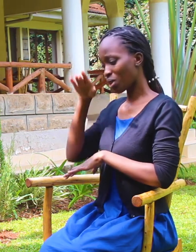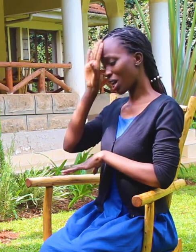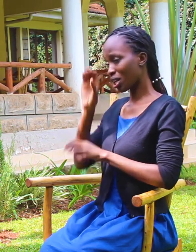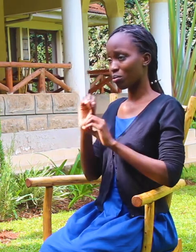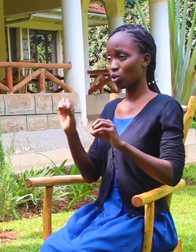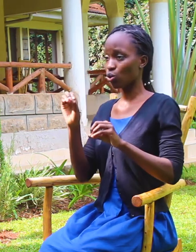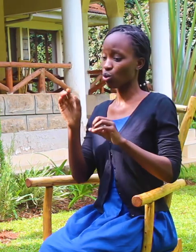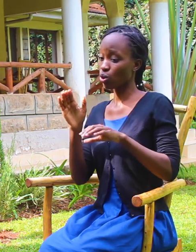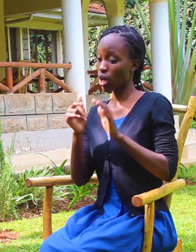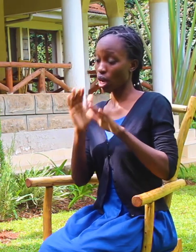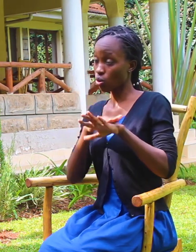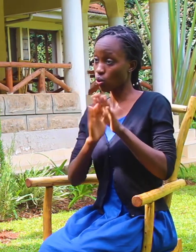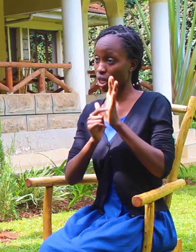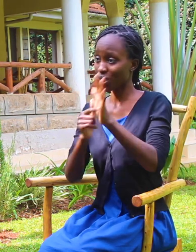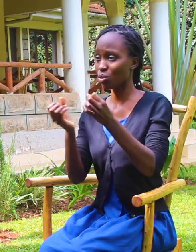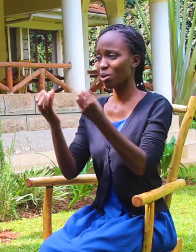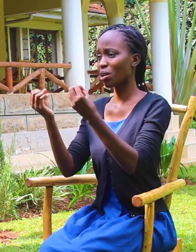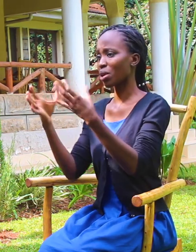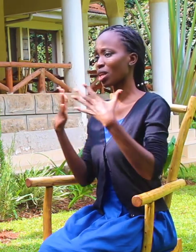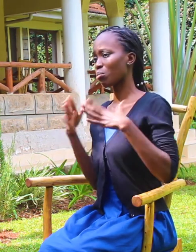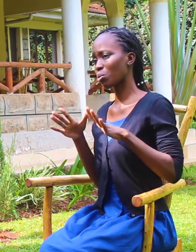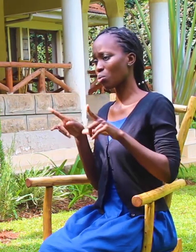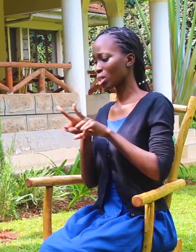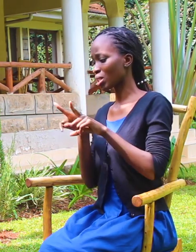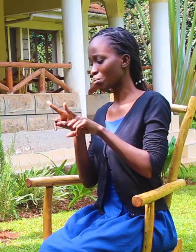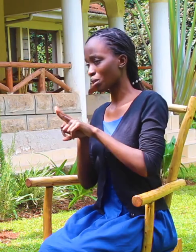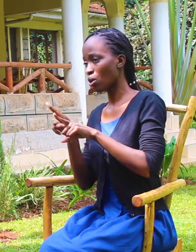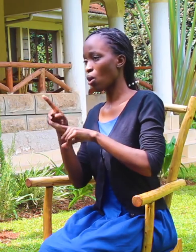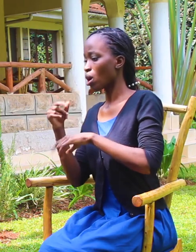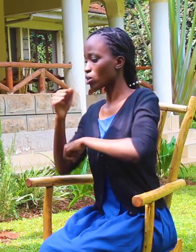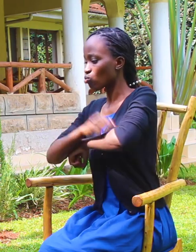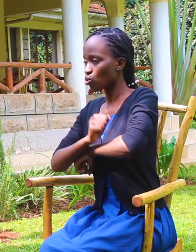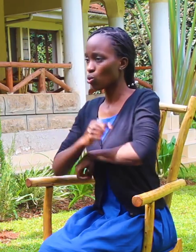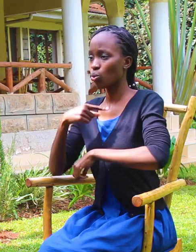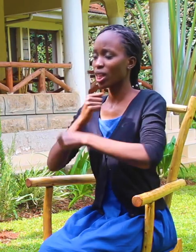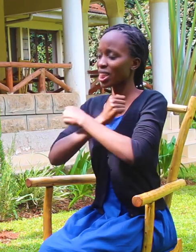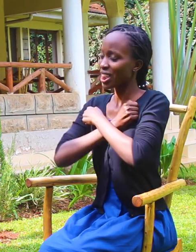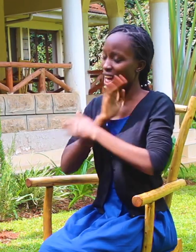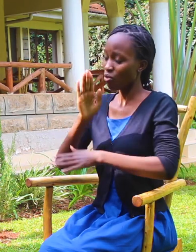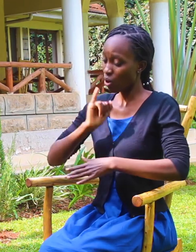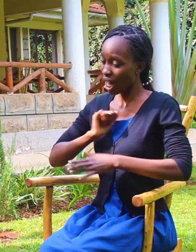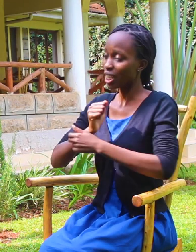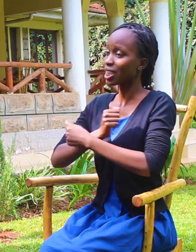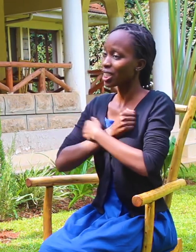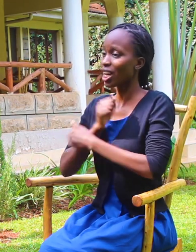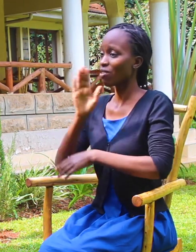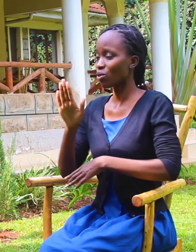example to so many, even when you're in school. We love you very much, and Daddy loves you so much. And I will forever stand